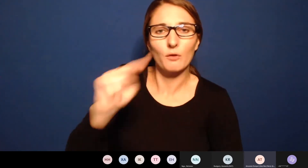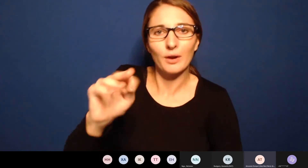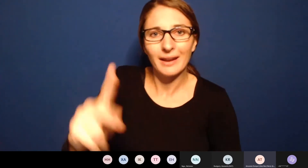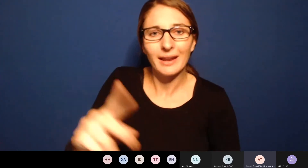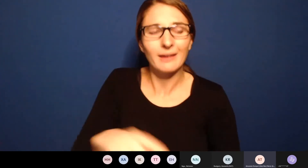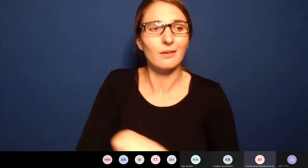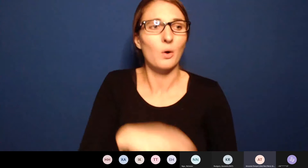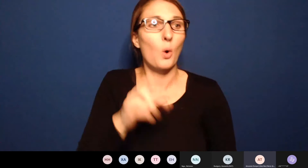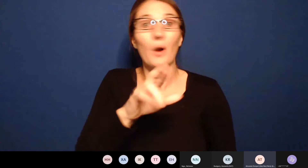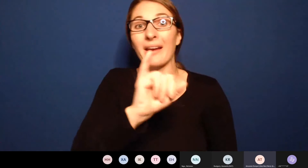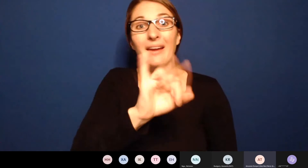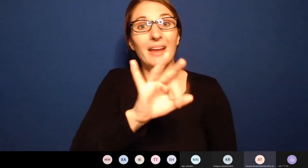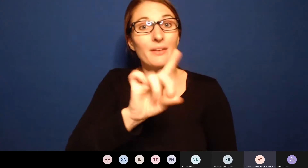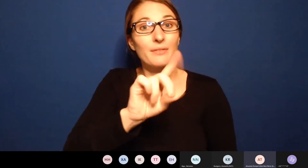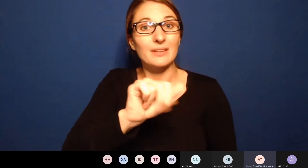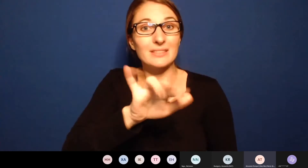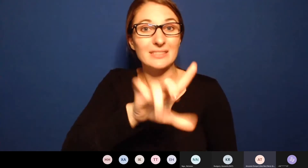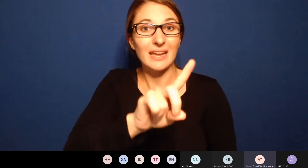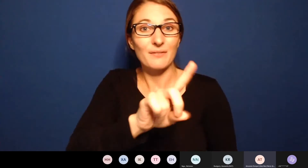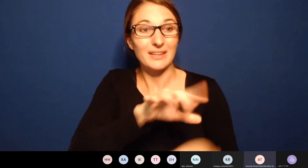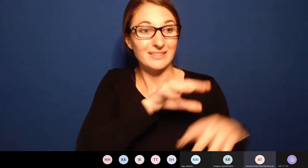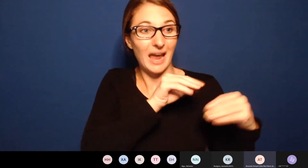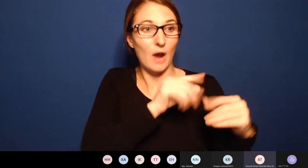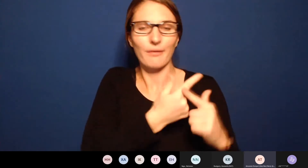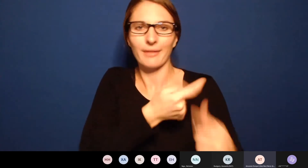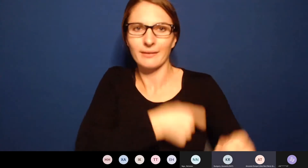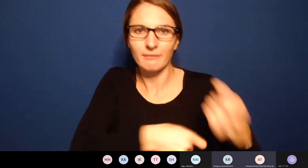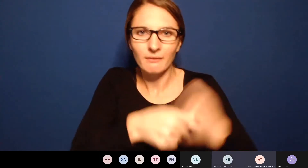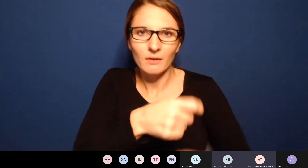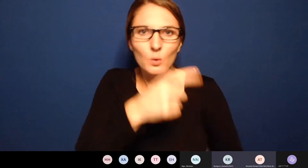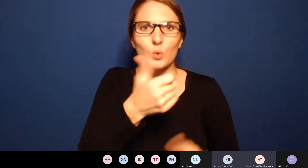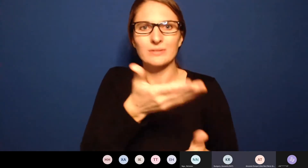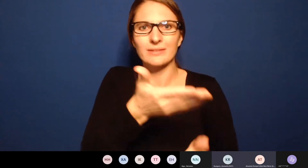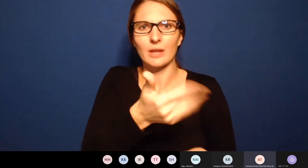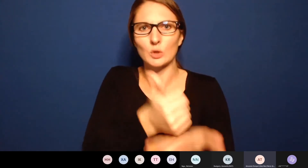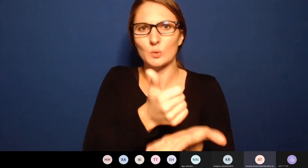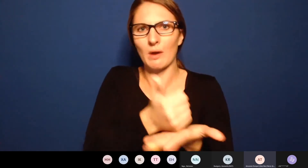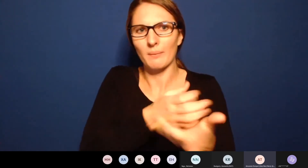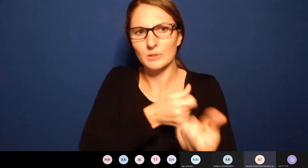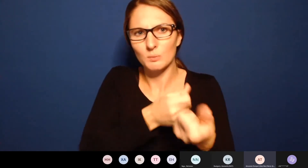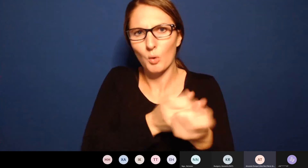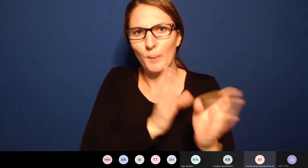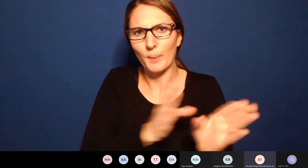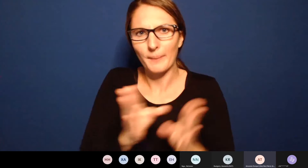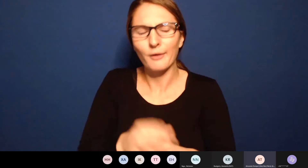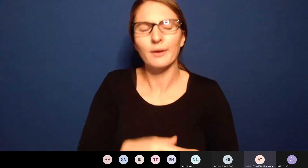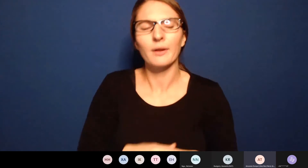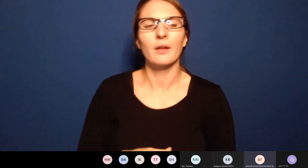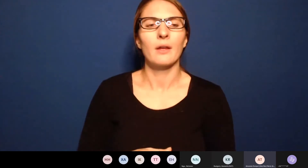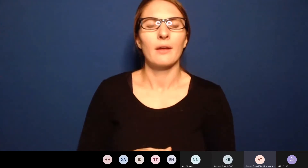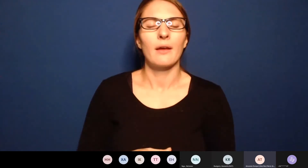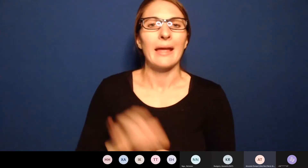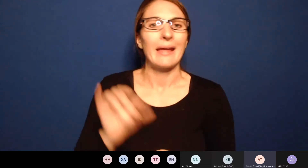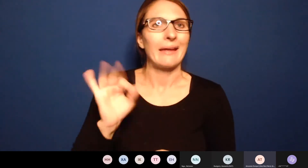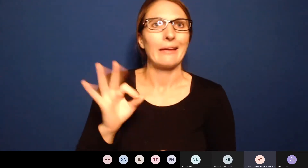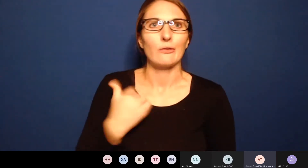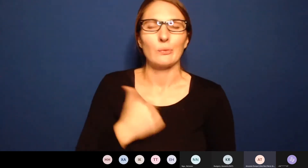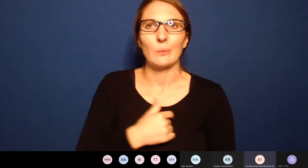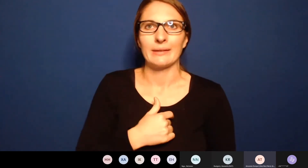out. So if we do need, you know, updated reports, people have time to prepare them. If we, you